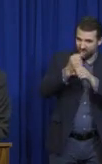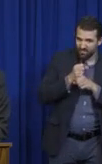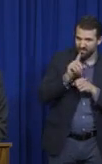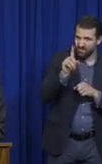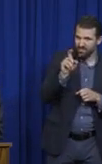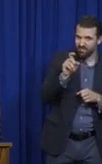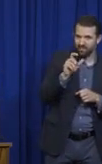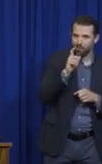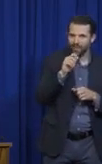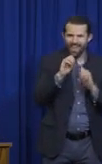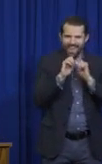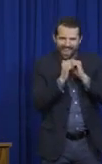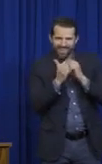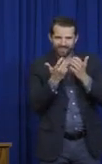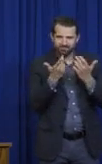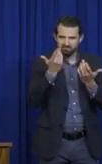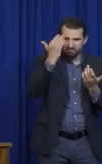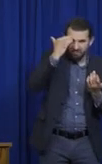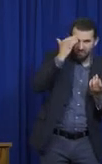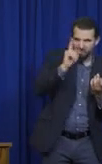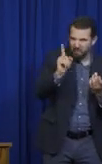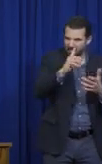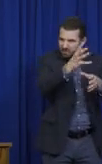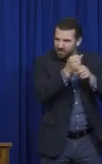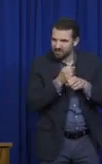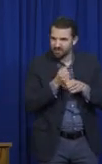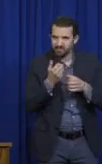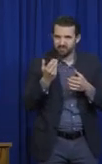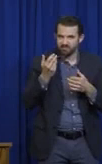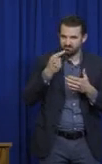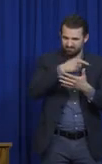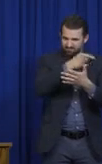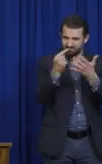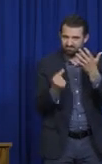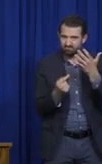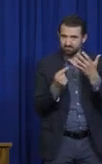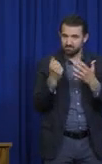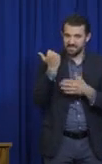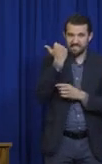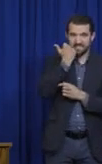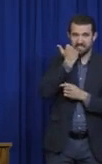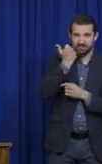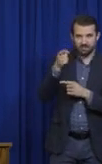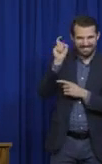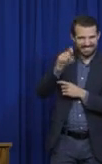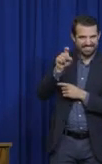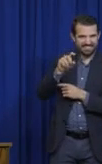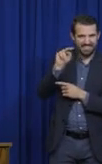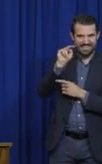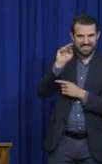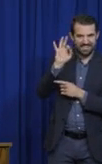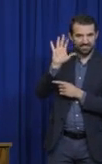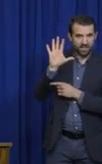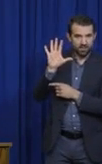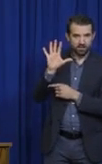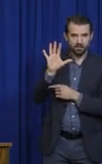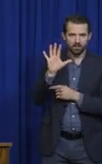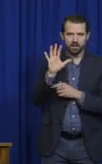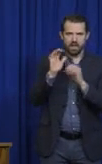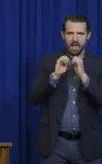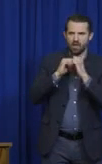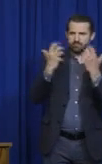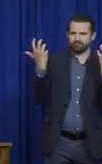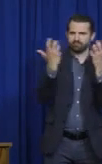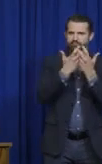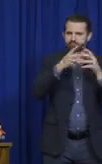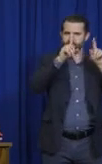them to how to get this? And if dental clinics need N95, do they, and can they get that? So Don asks